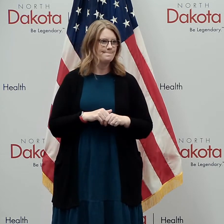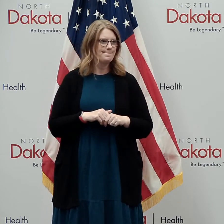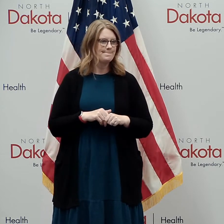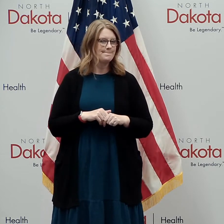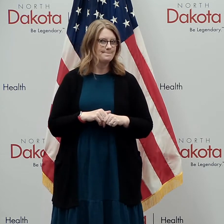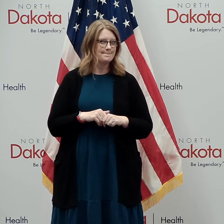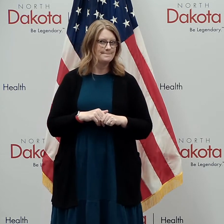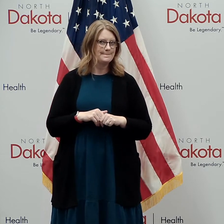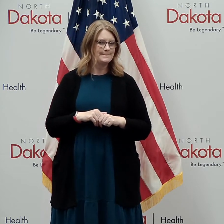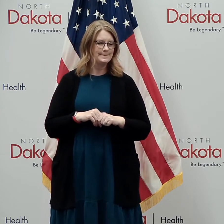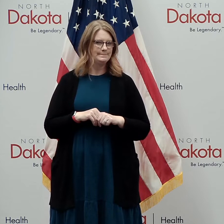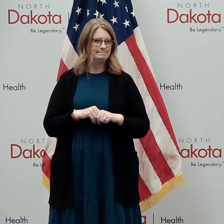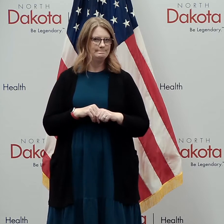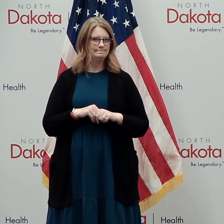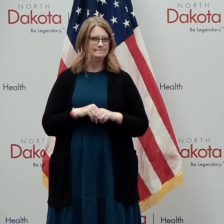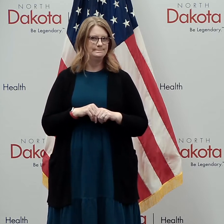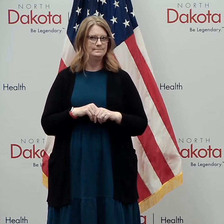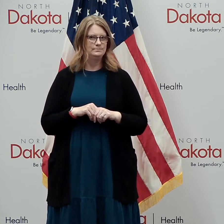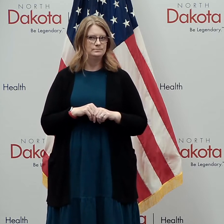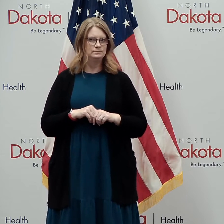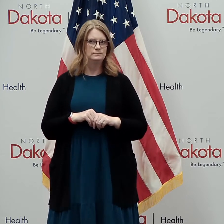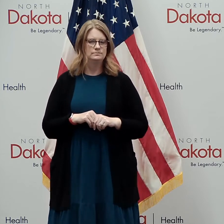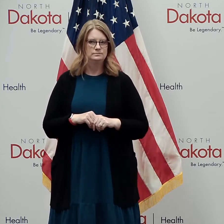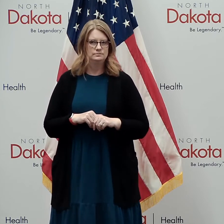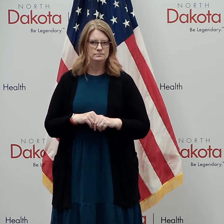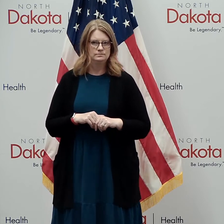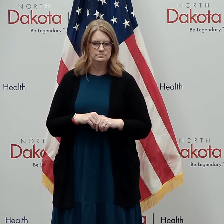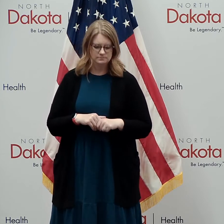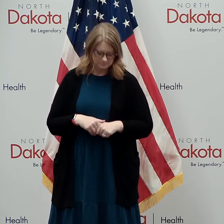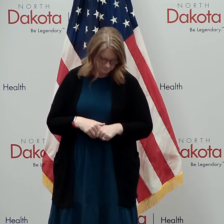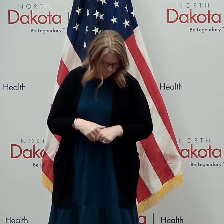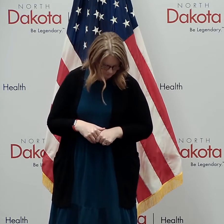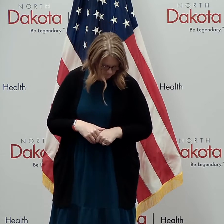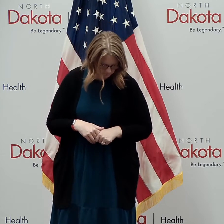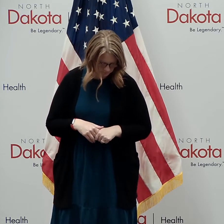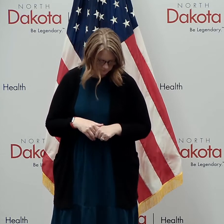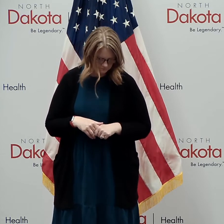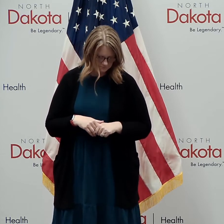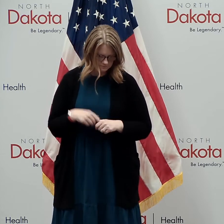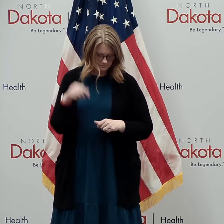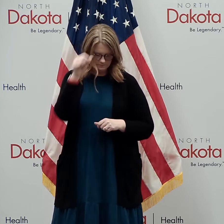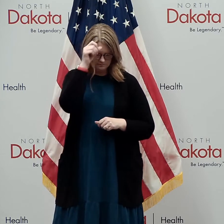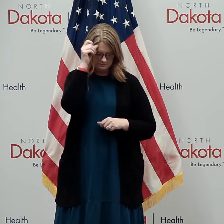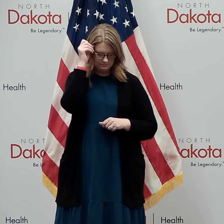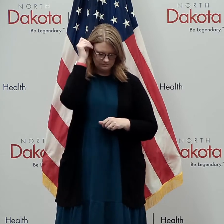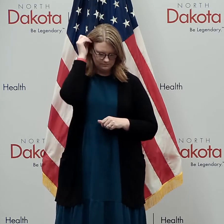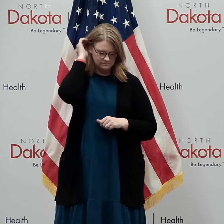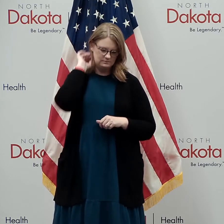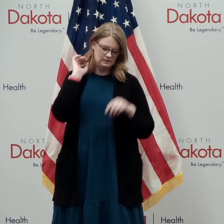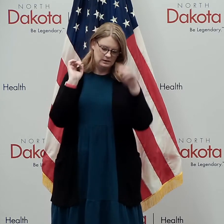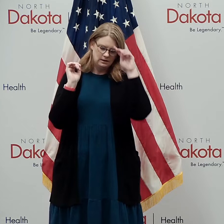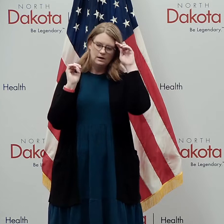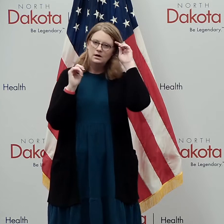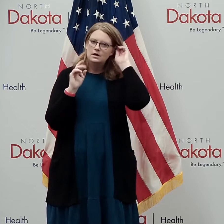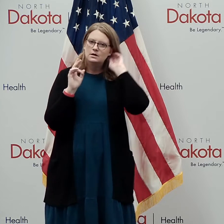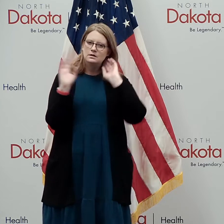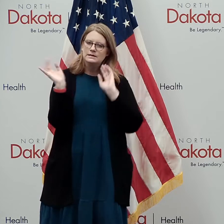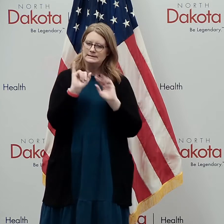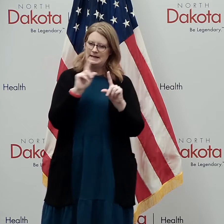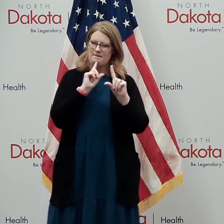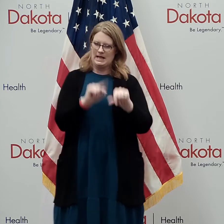I think that the quickest way to answer this is with the same line we've given before, or not line, but the same